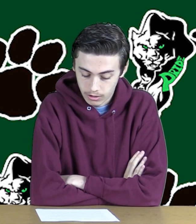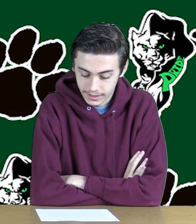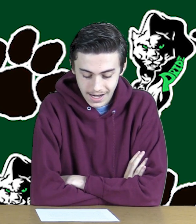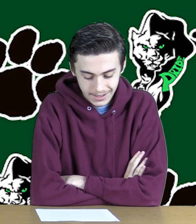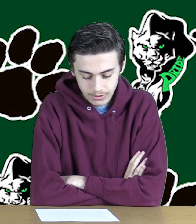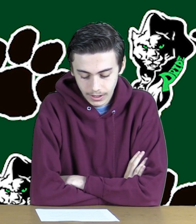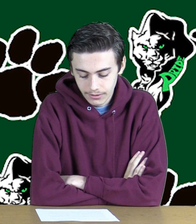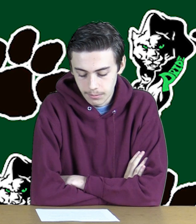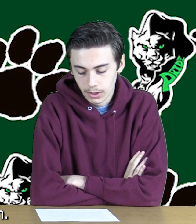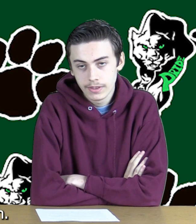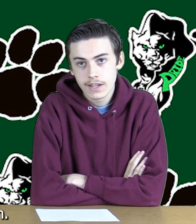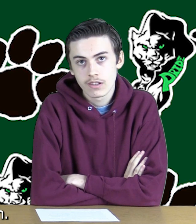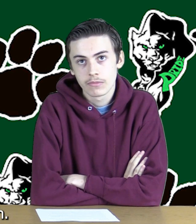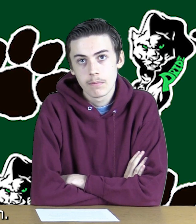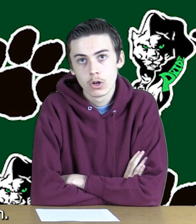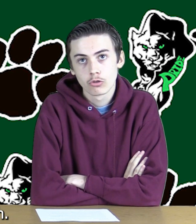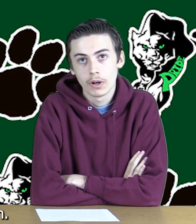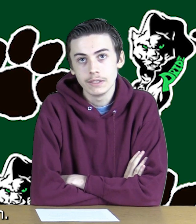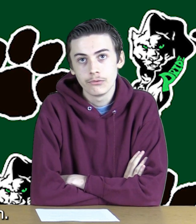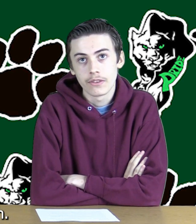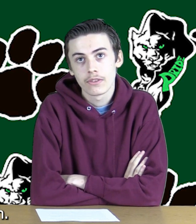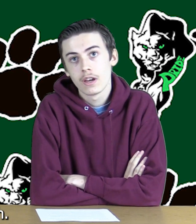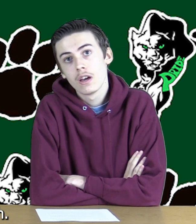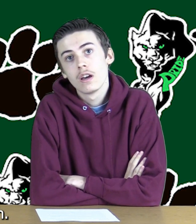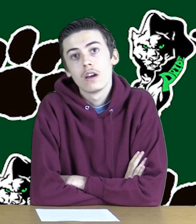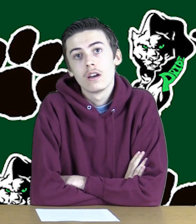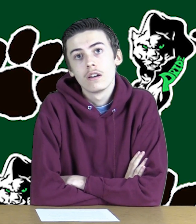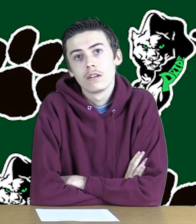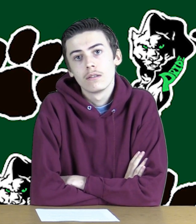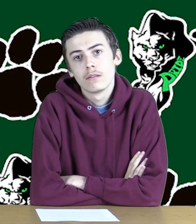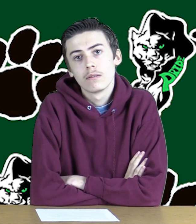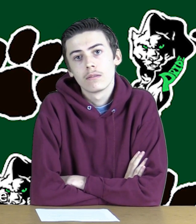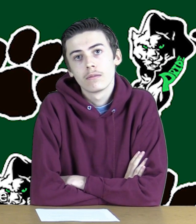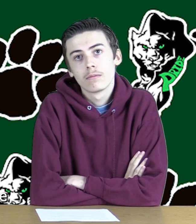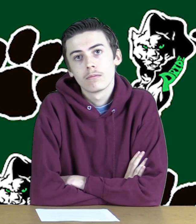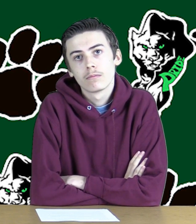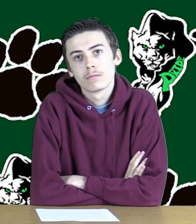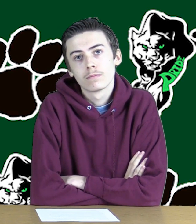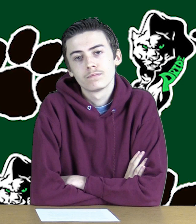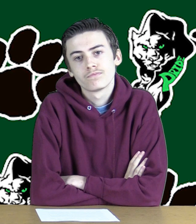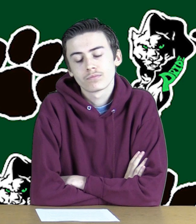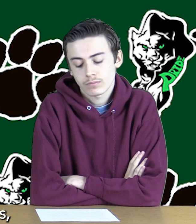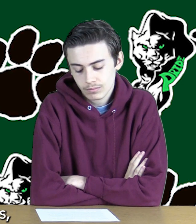and guidance no later than Monday, September 25th. For lunch today, we'll be having a meat lover stromboli, green